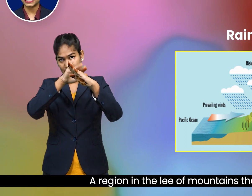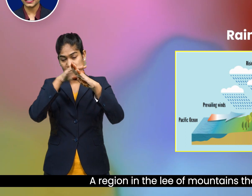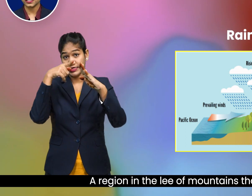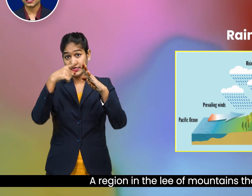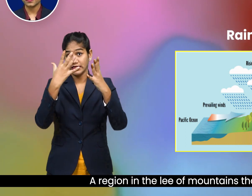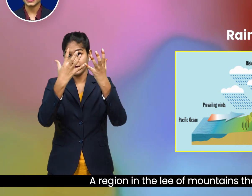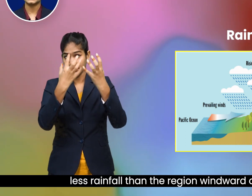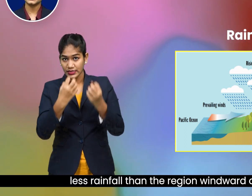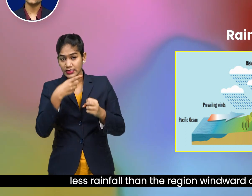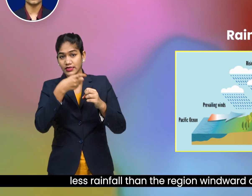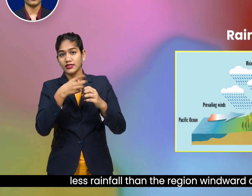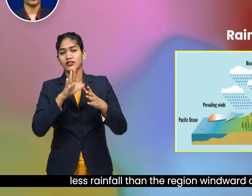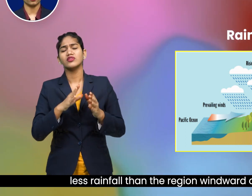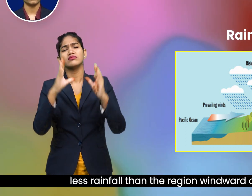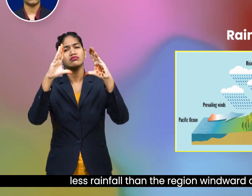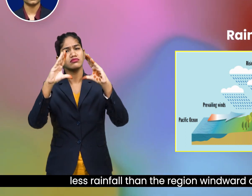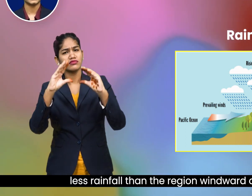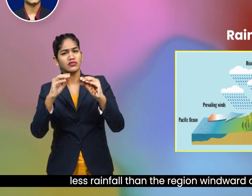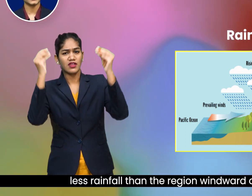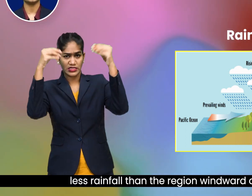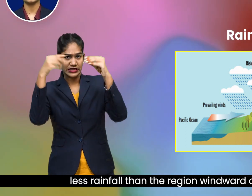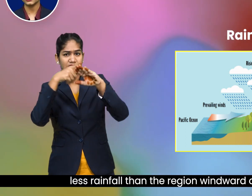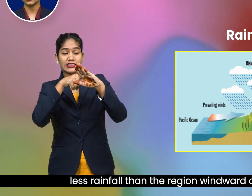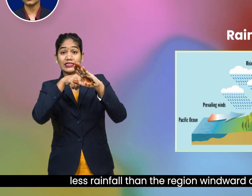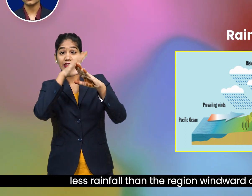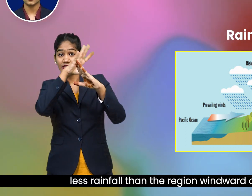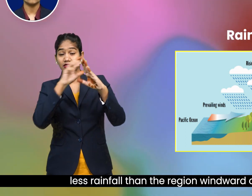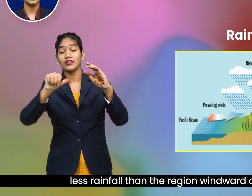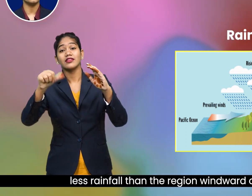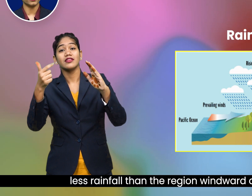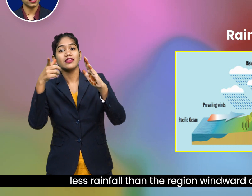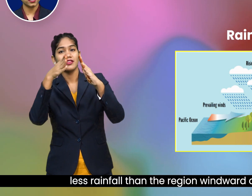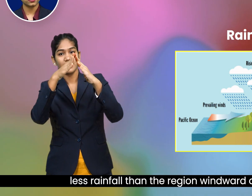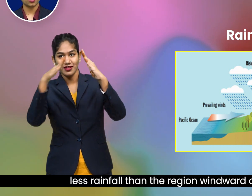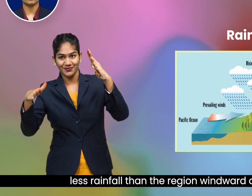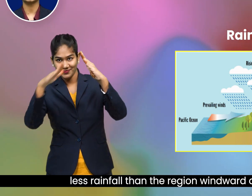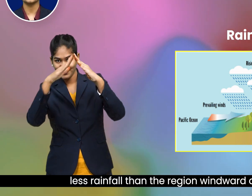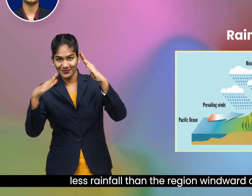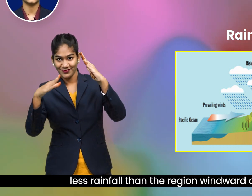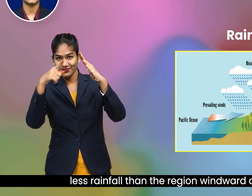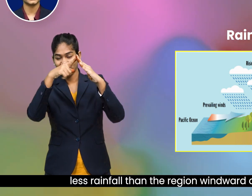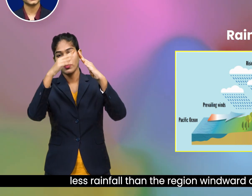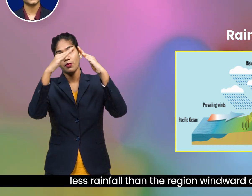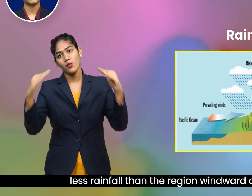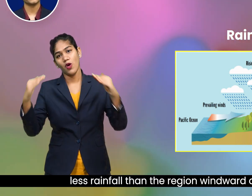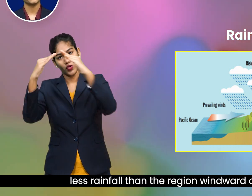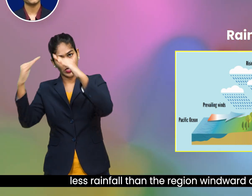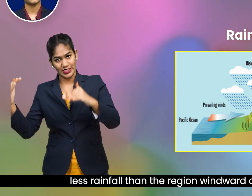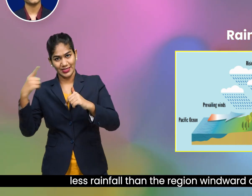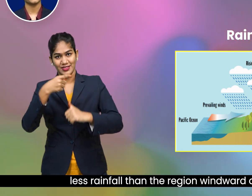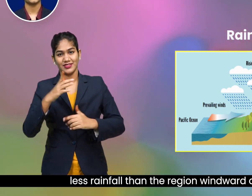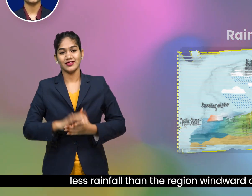that receives less rainfall than the region windward of the mountains.